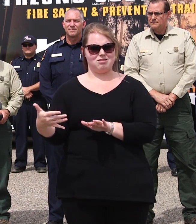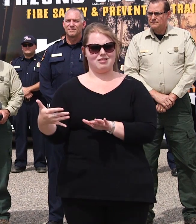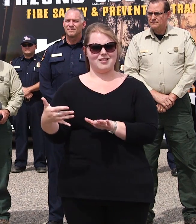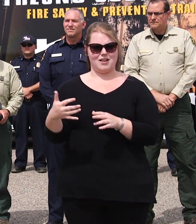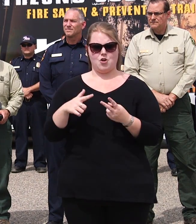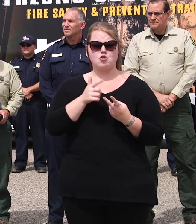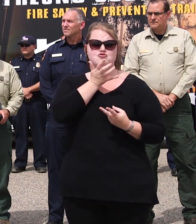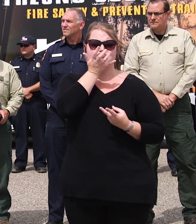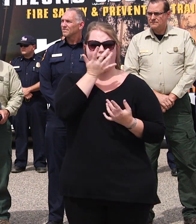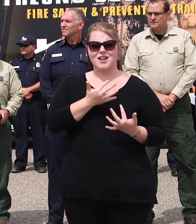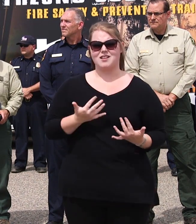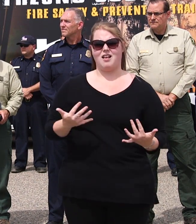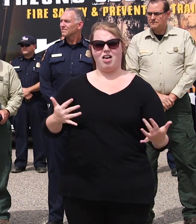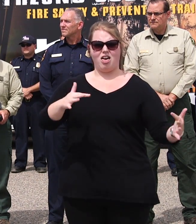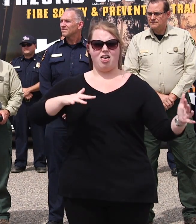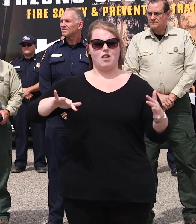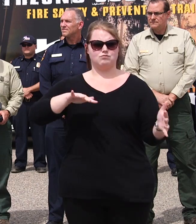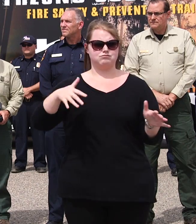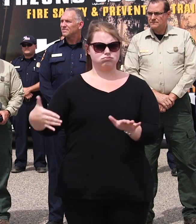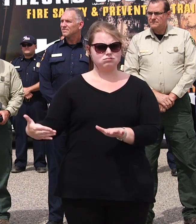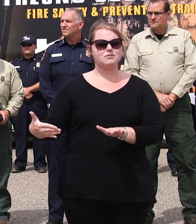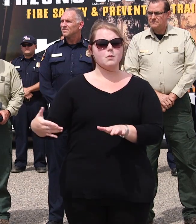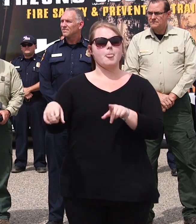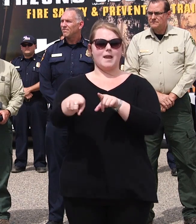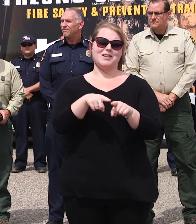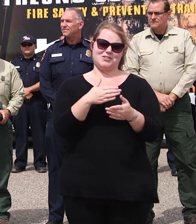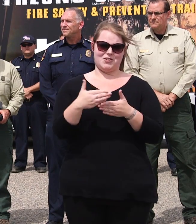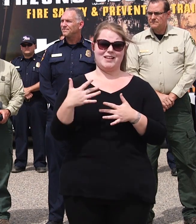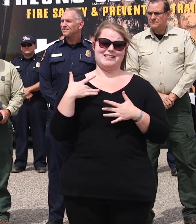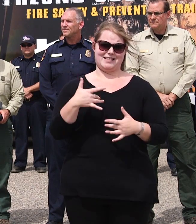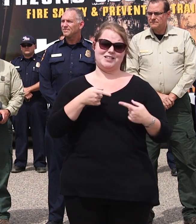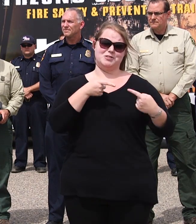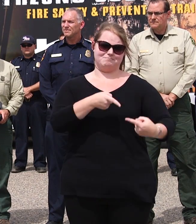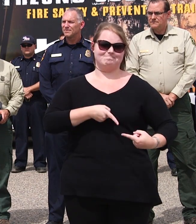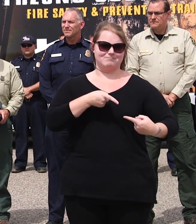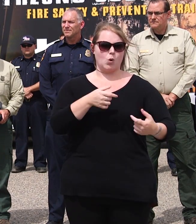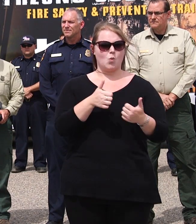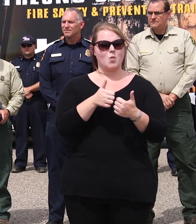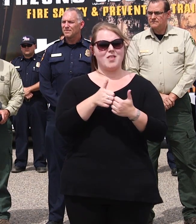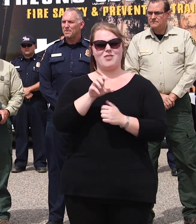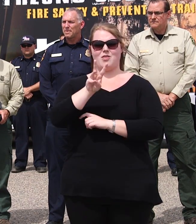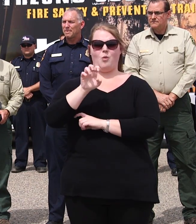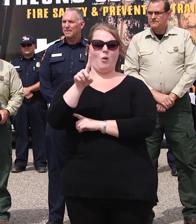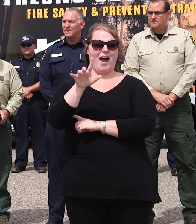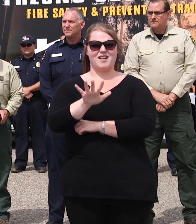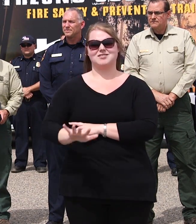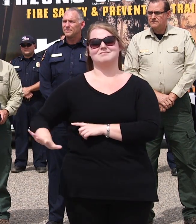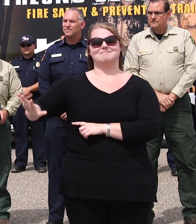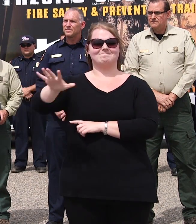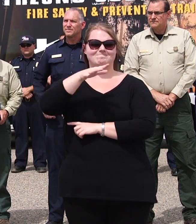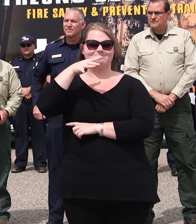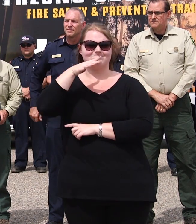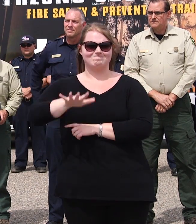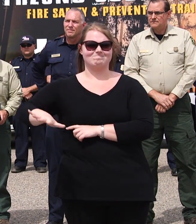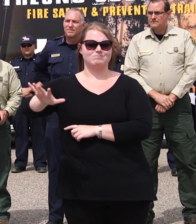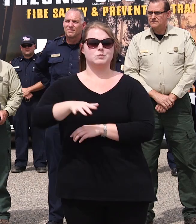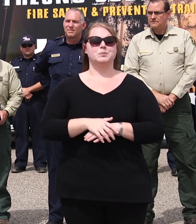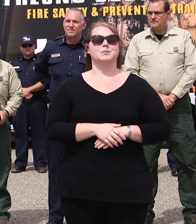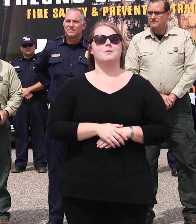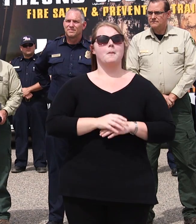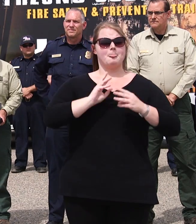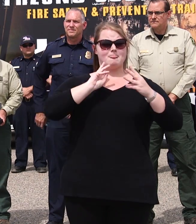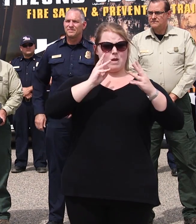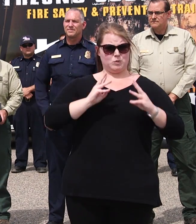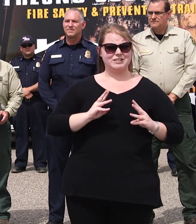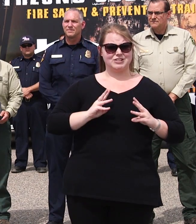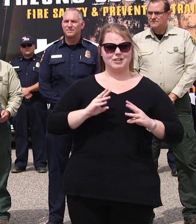and the things that cause us a lot of issues out there in the wildland areas. Throughout the winter, CAL FIRE engines